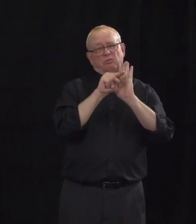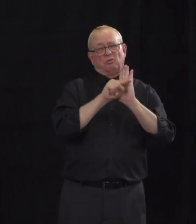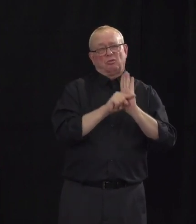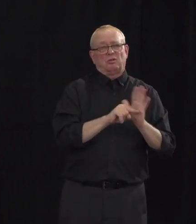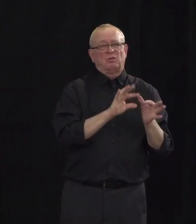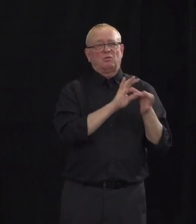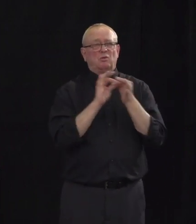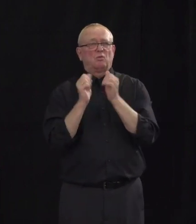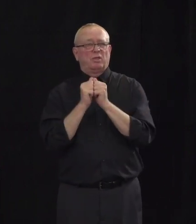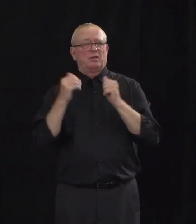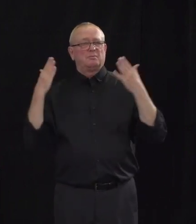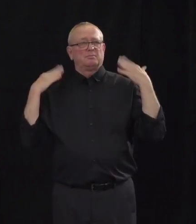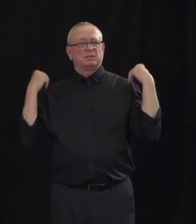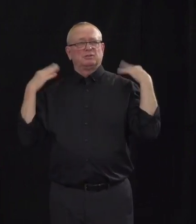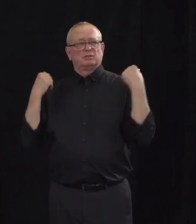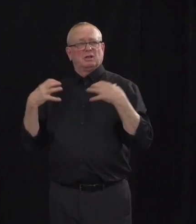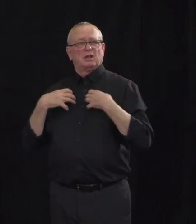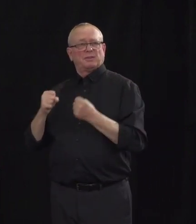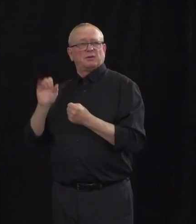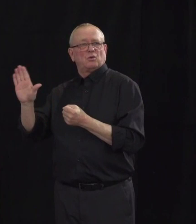been dismissed by the Ethics Commissioner,